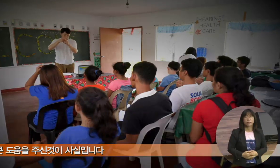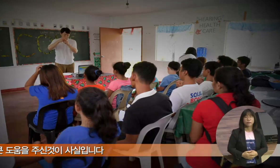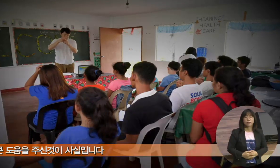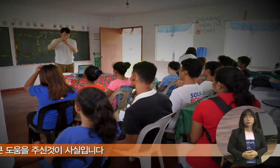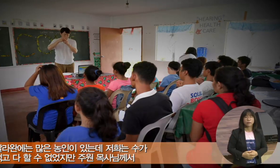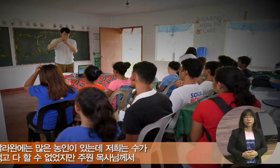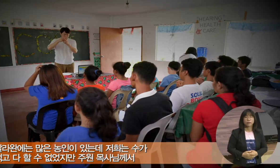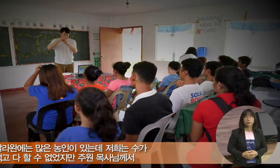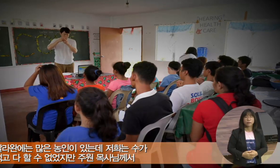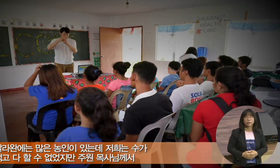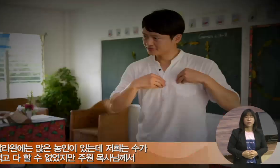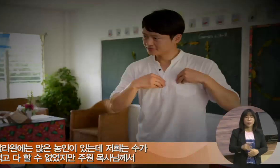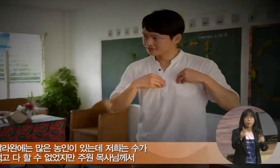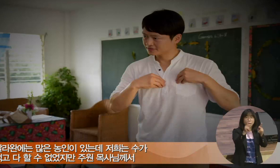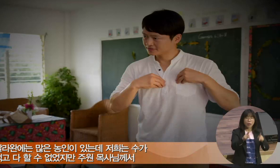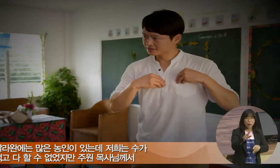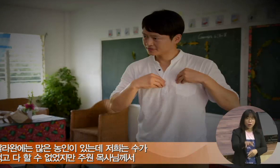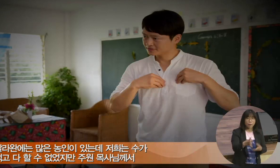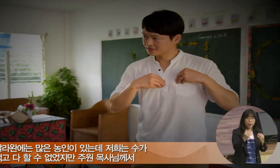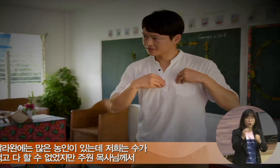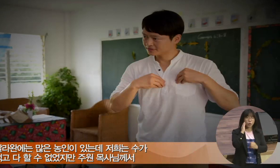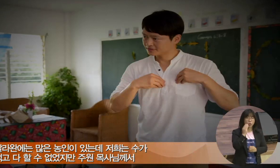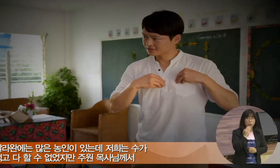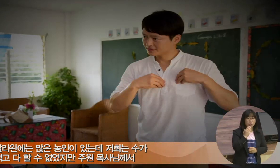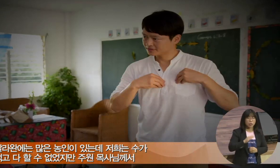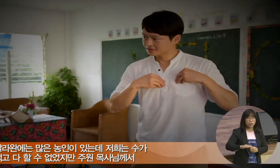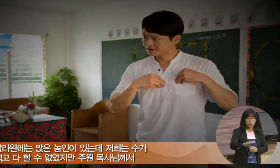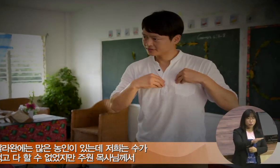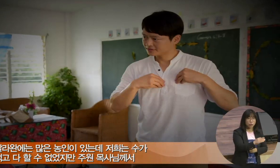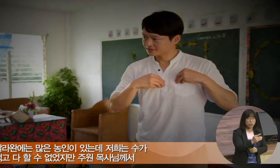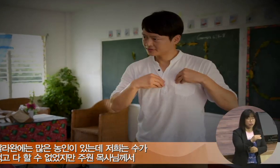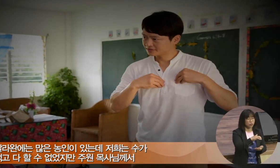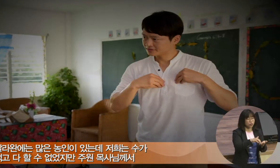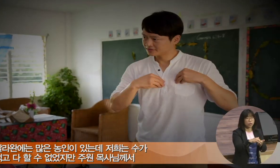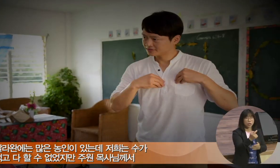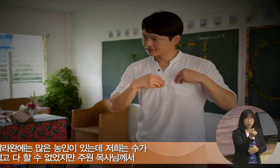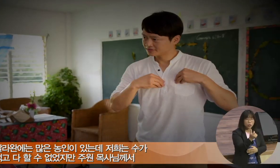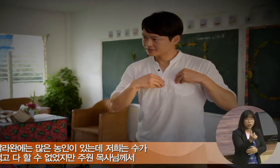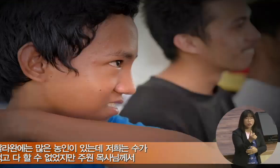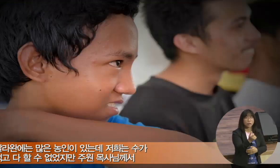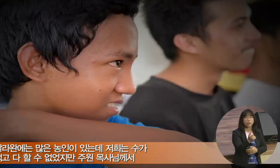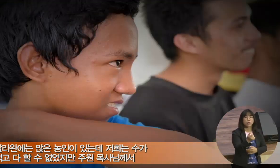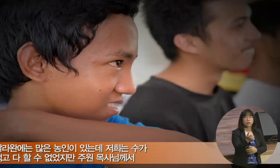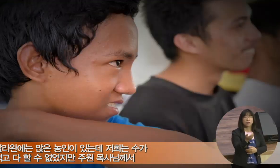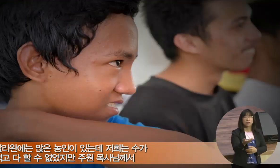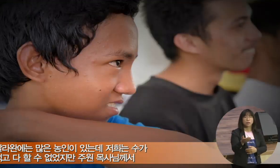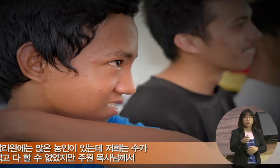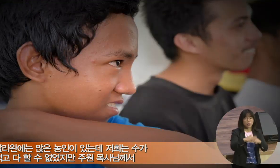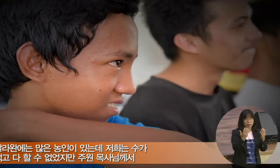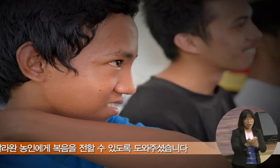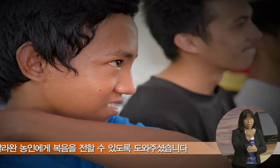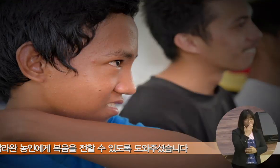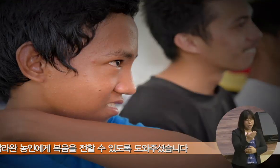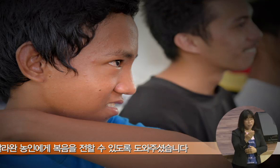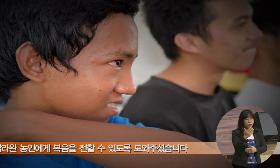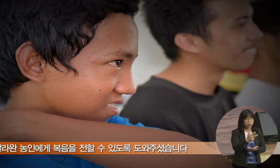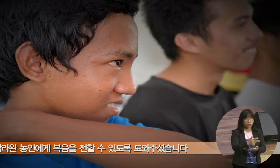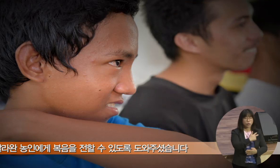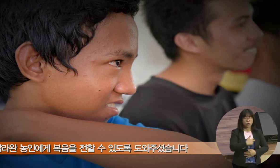Palawan. For him, we know that God, that his ministry is for the whole world,